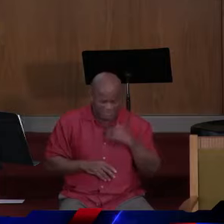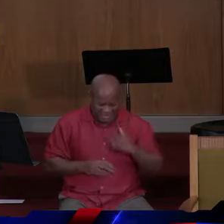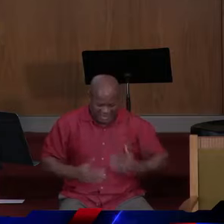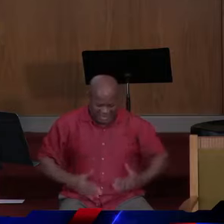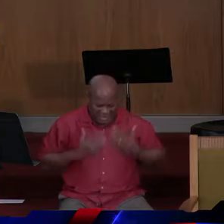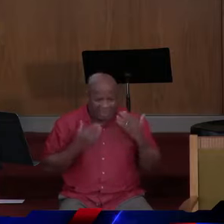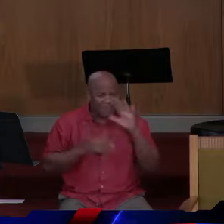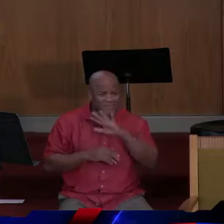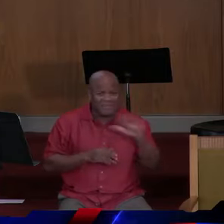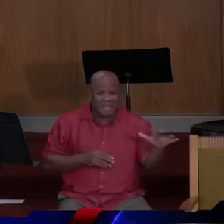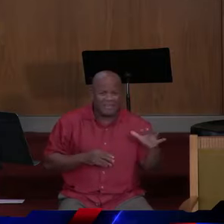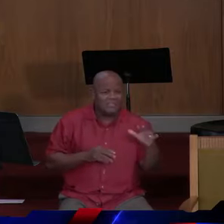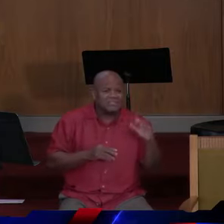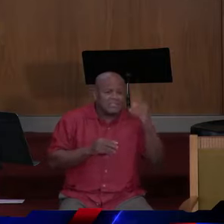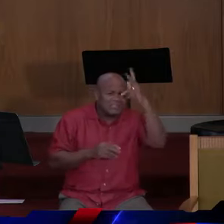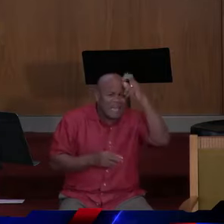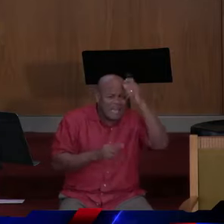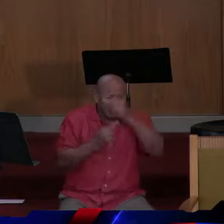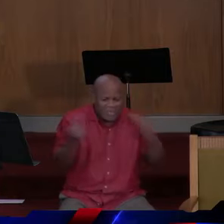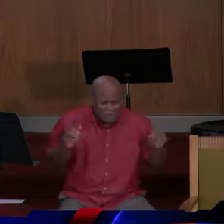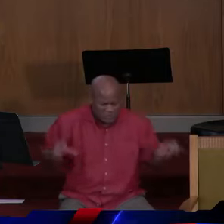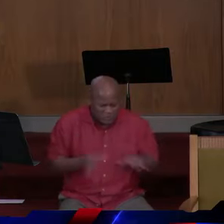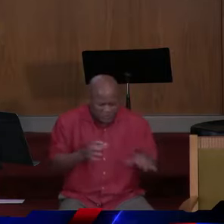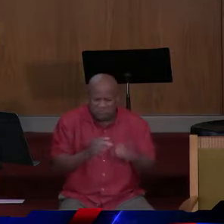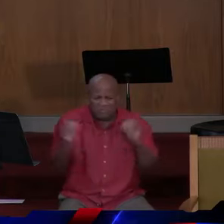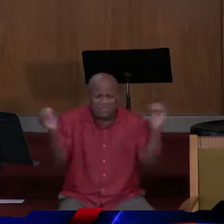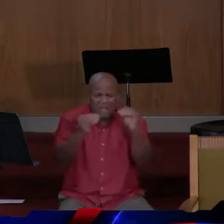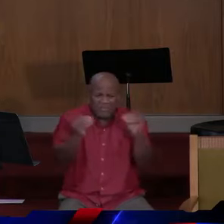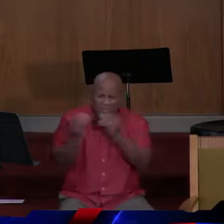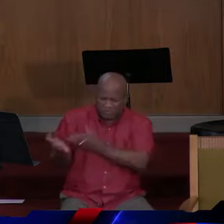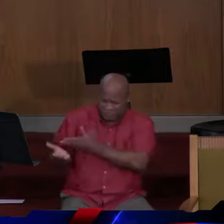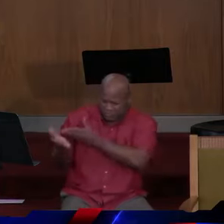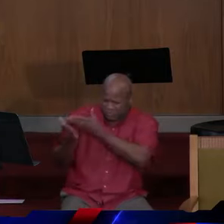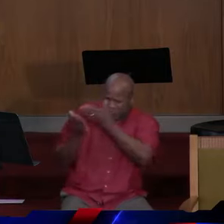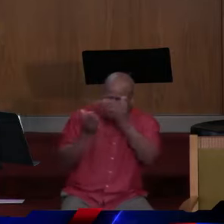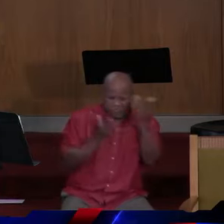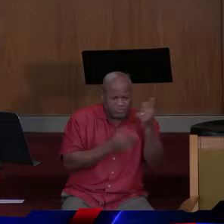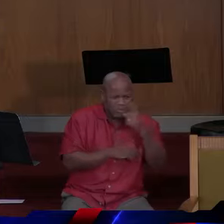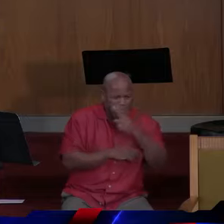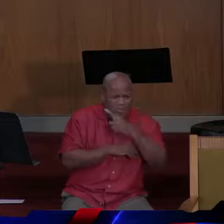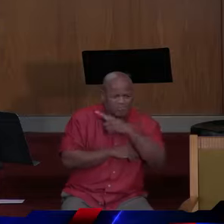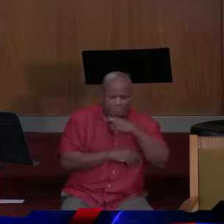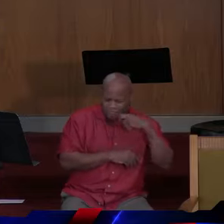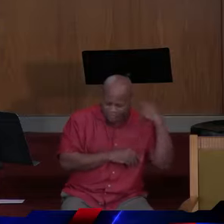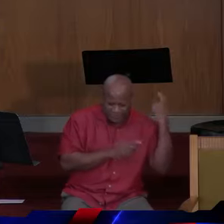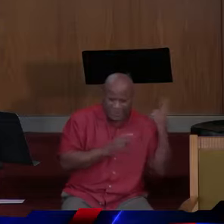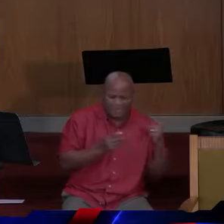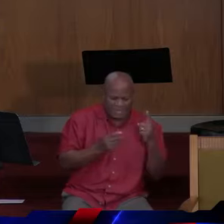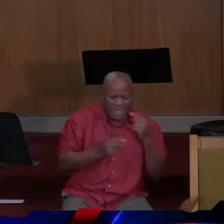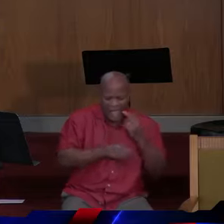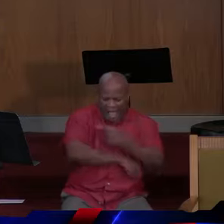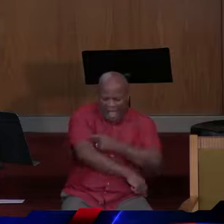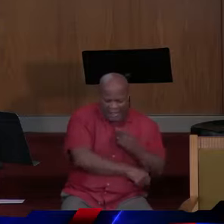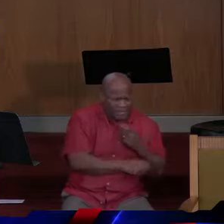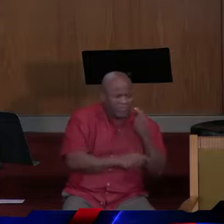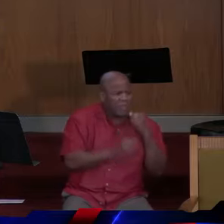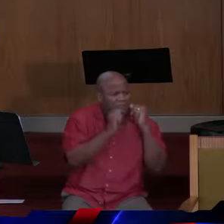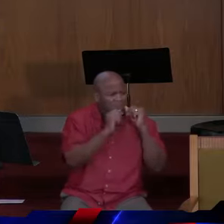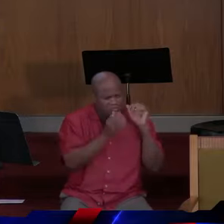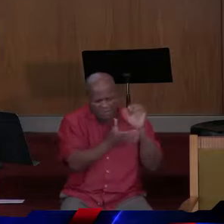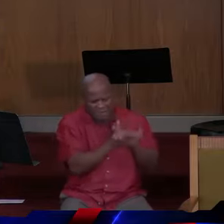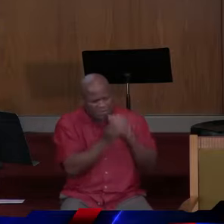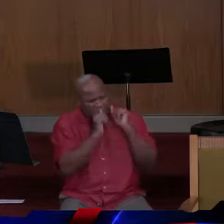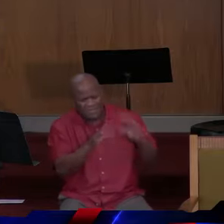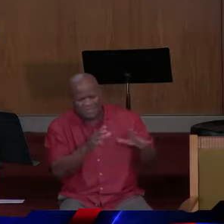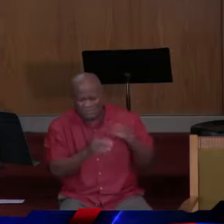make me doubt God. He's already brought me through the wilderness, already brought me through addiction, already healed our marriage, already blessed my children,